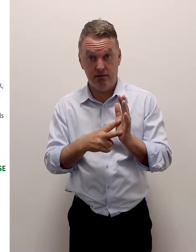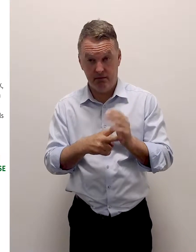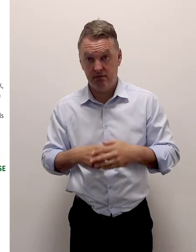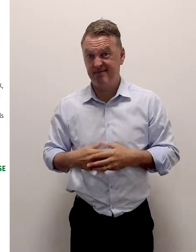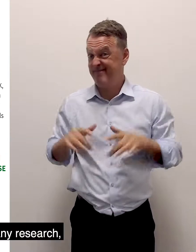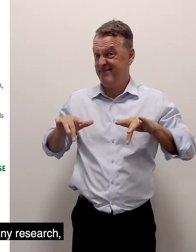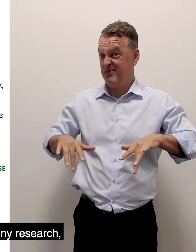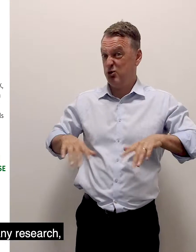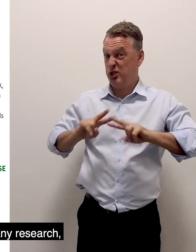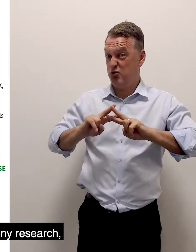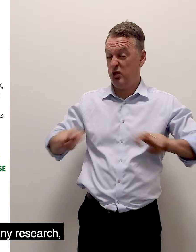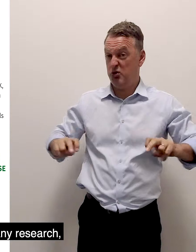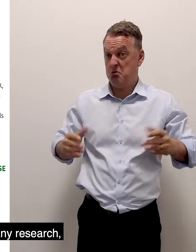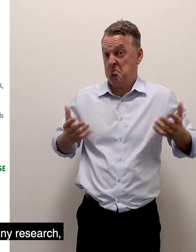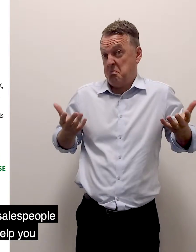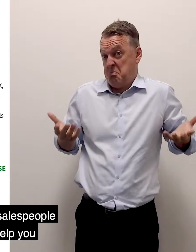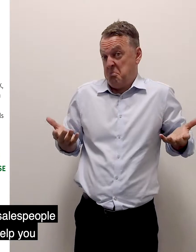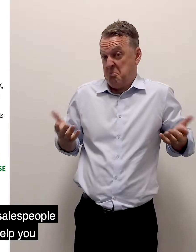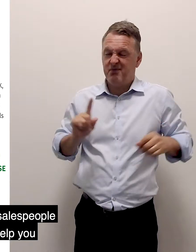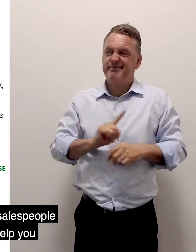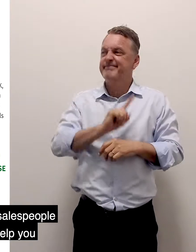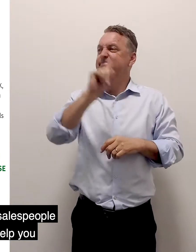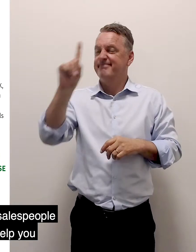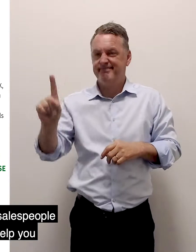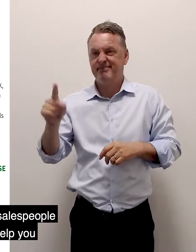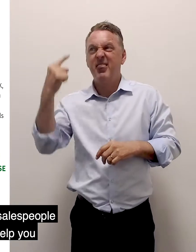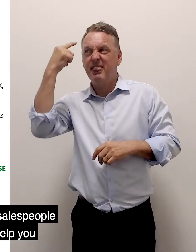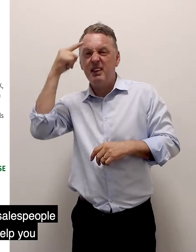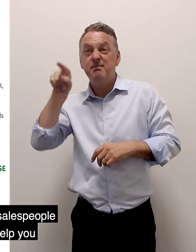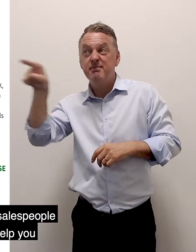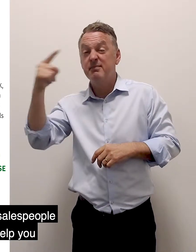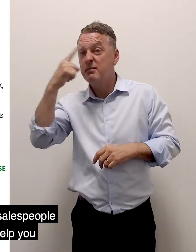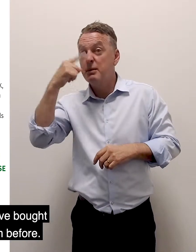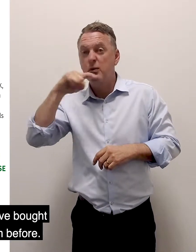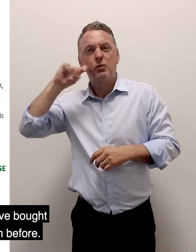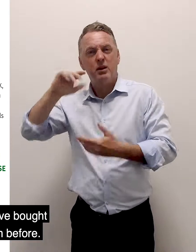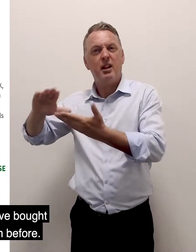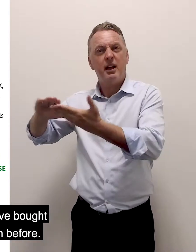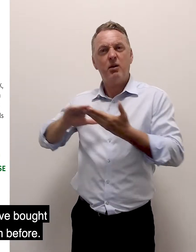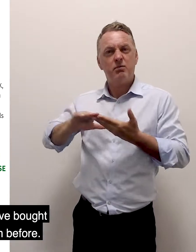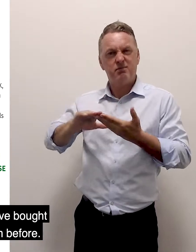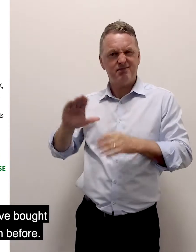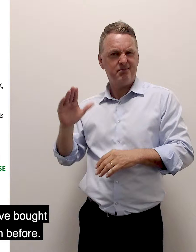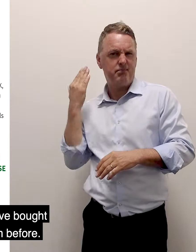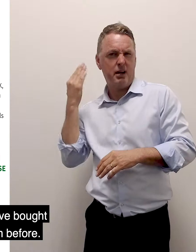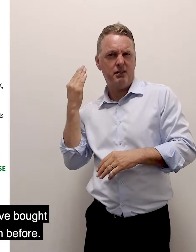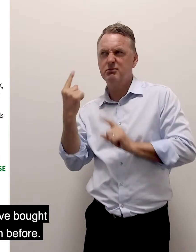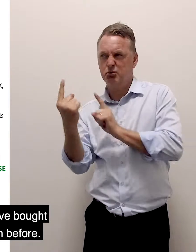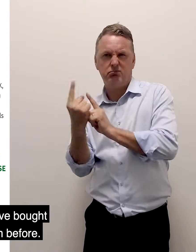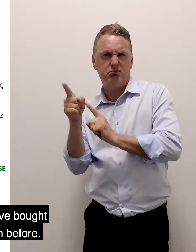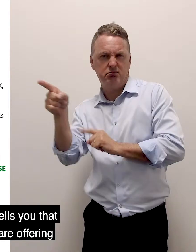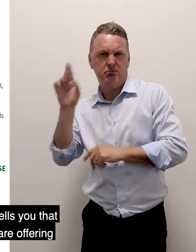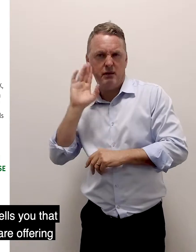TV. You haven't done any research, but you think the salespeople at Sony can help you because you have bought a TV from them